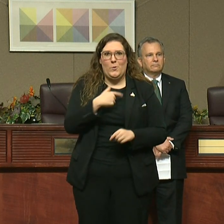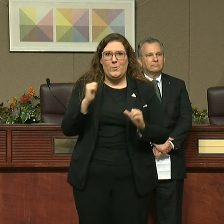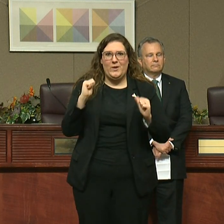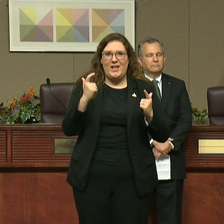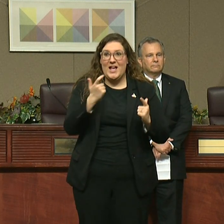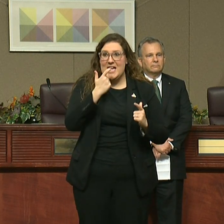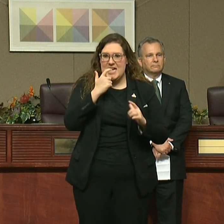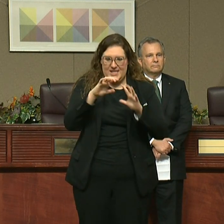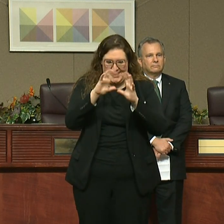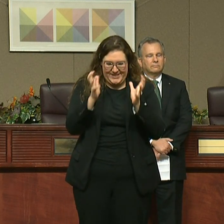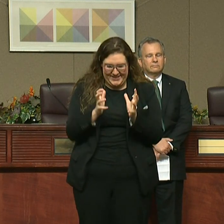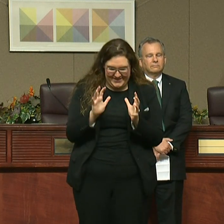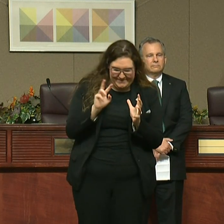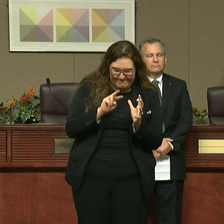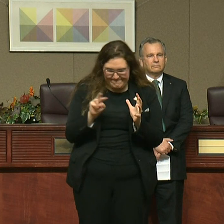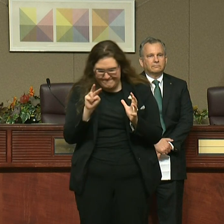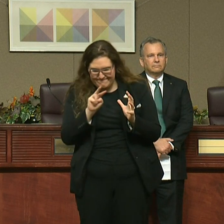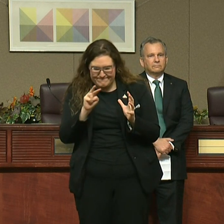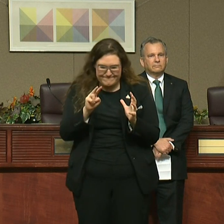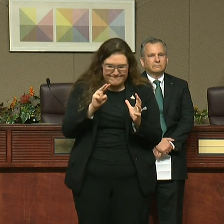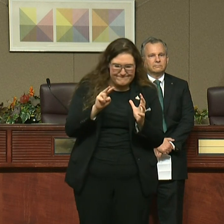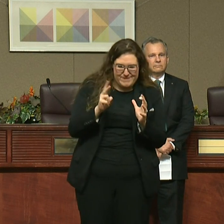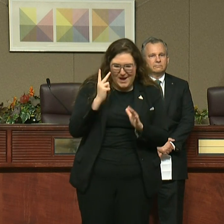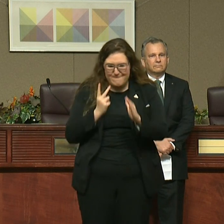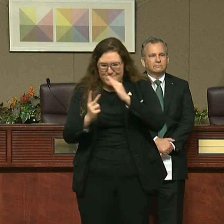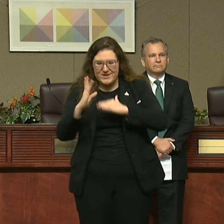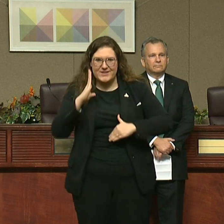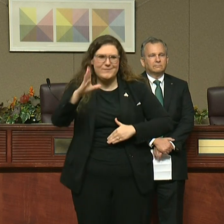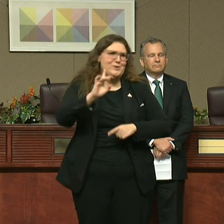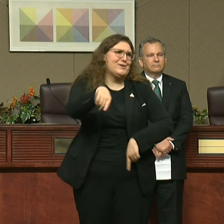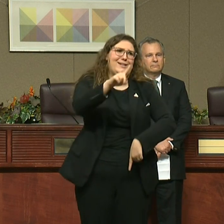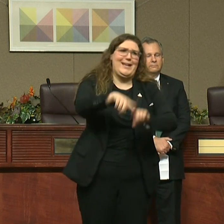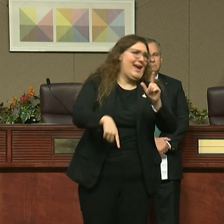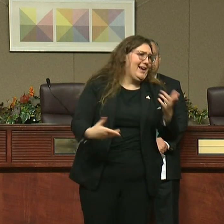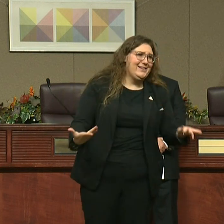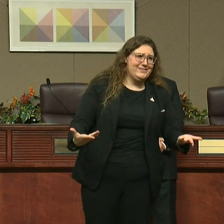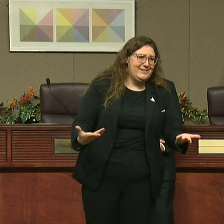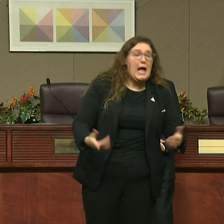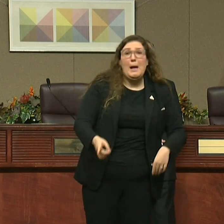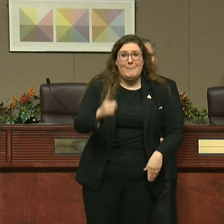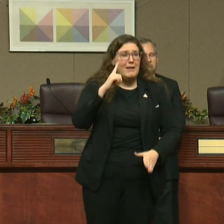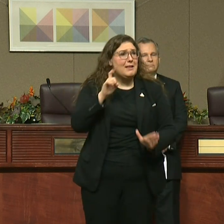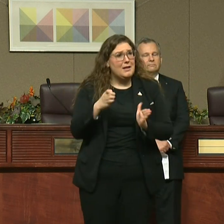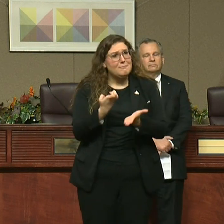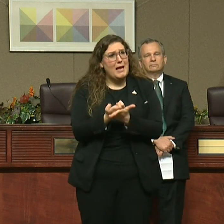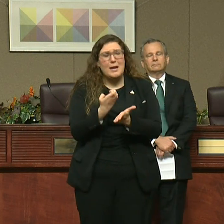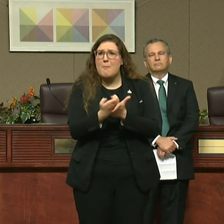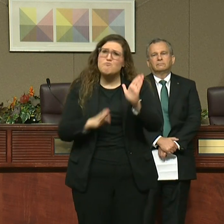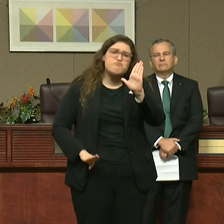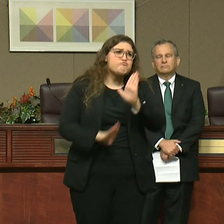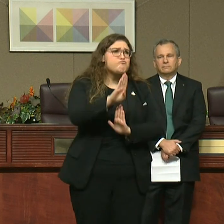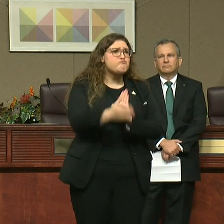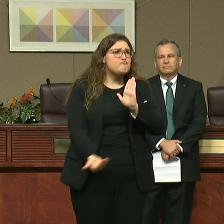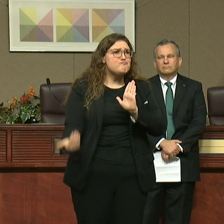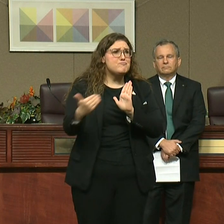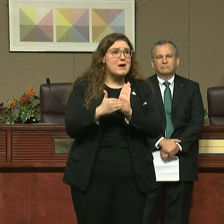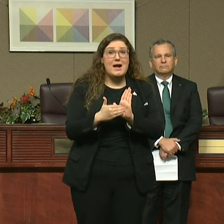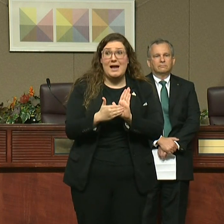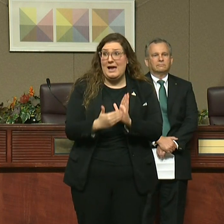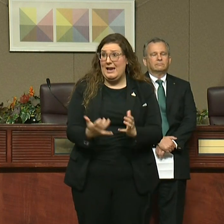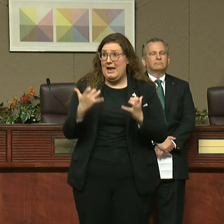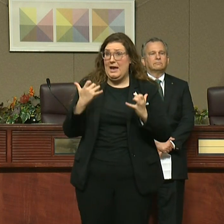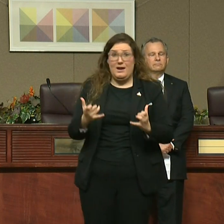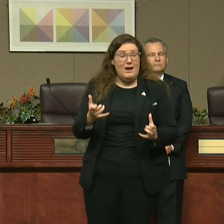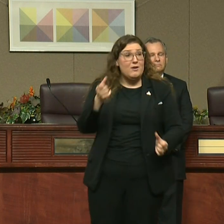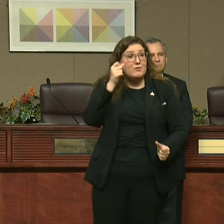recover economically in this community, but I believe that we will recover. As we reopen now with these theme